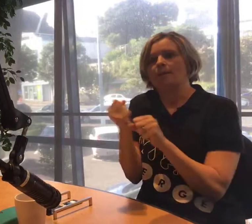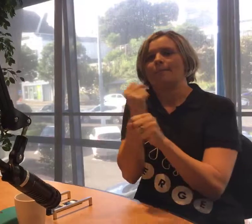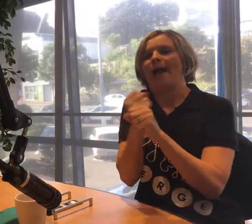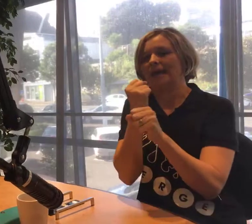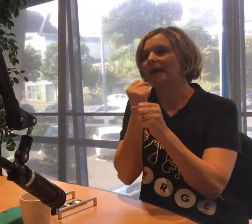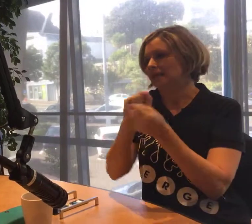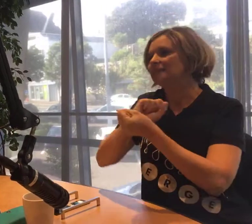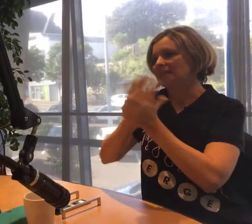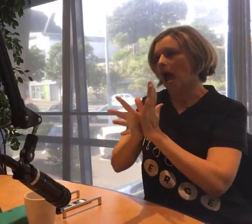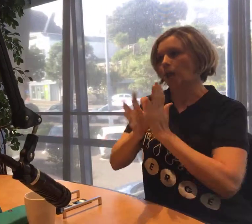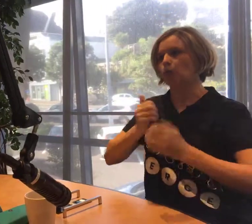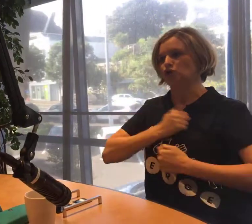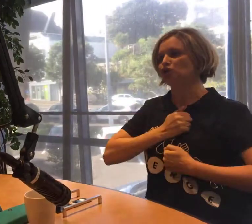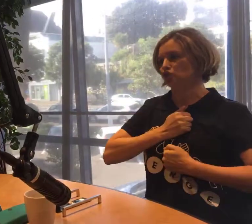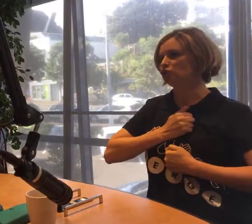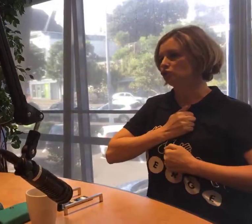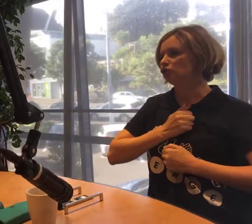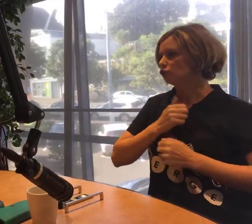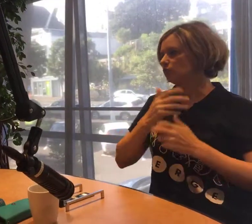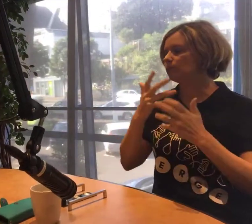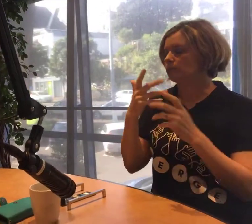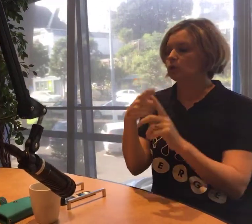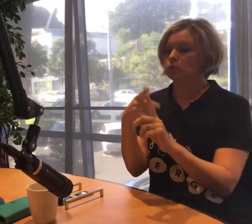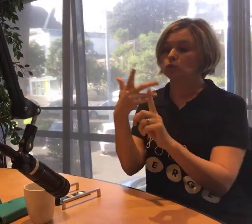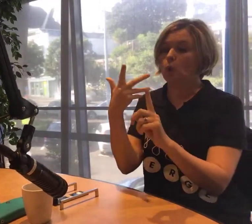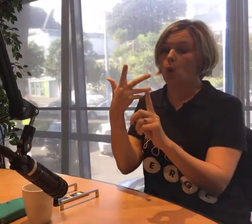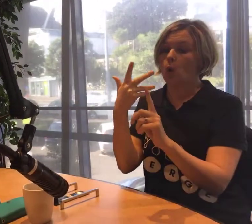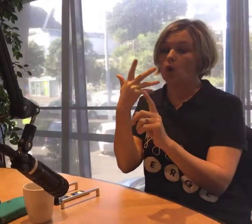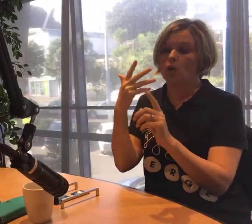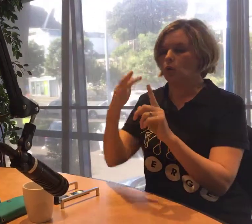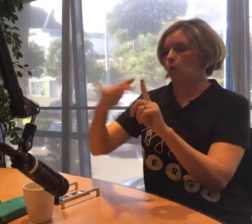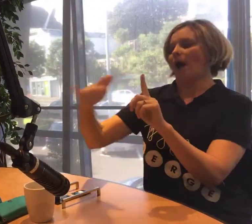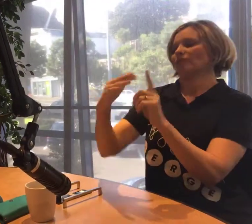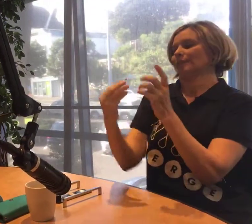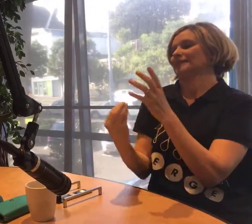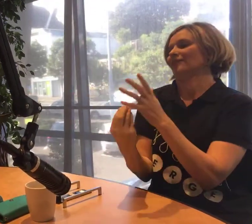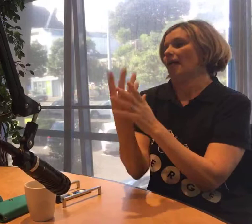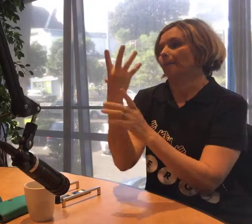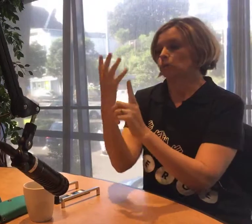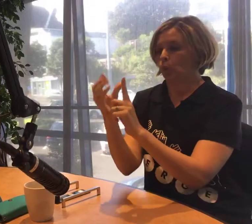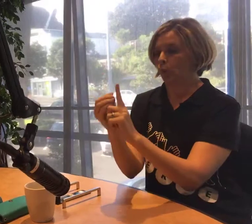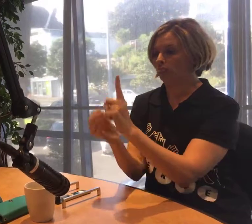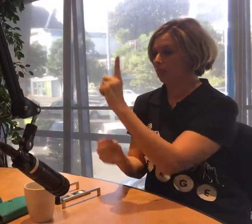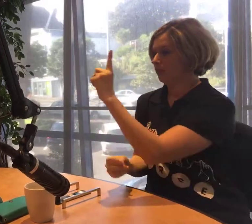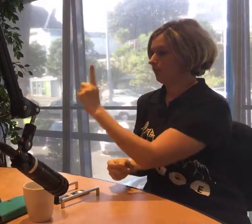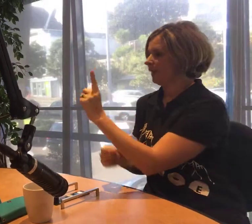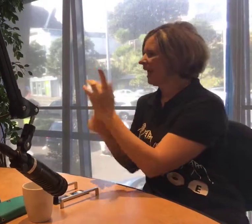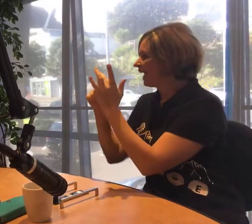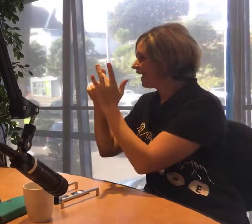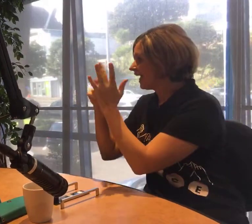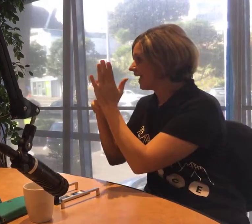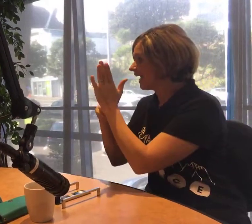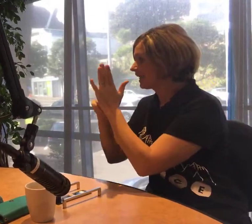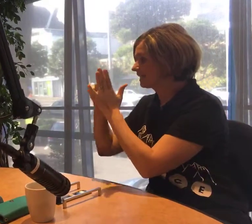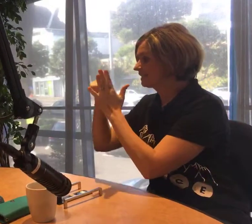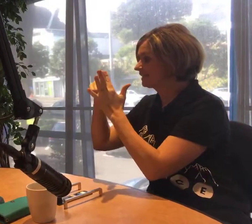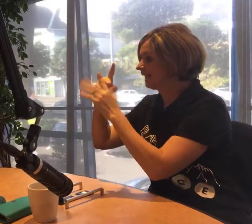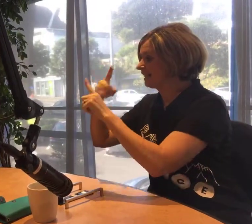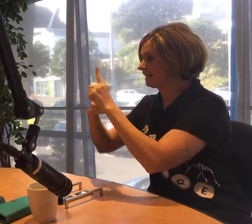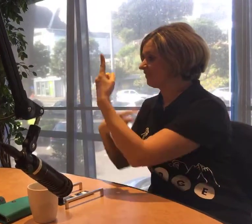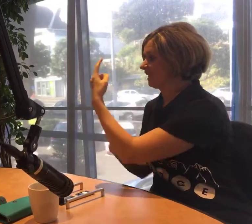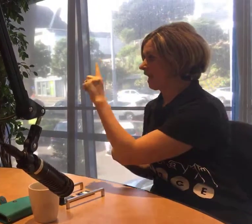sign. And that lies with the deaf community to create these signs as well. So from there we have a